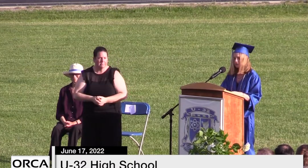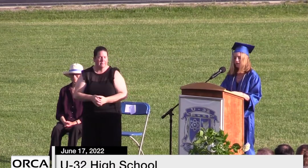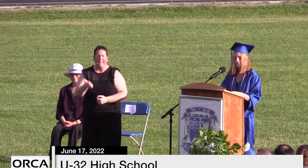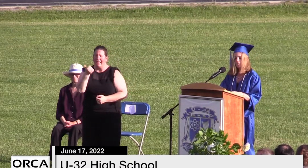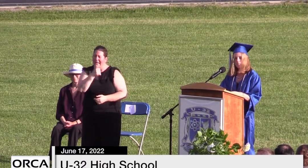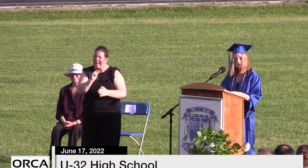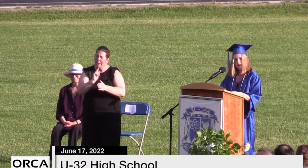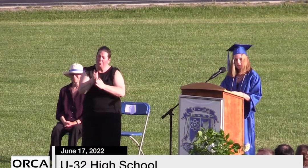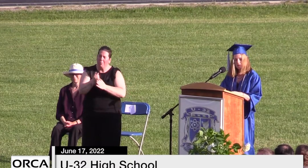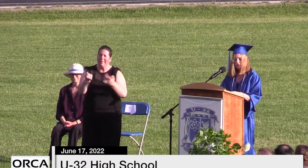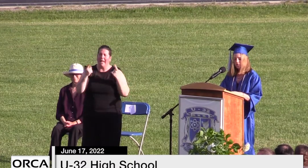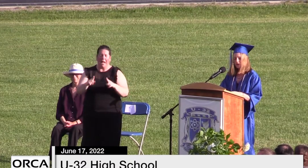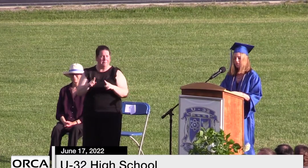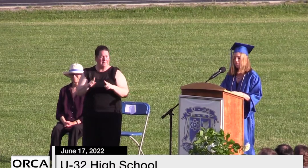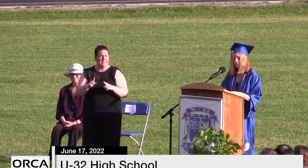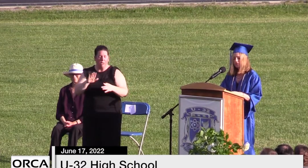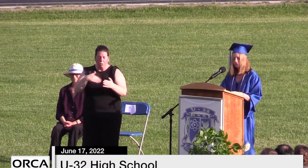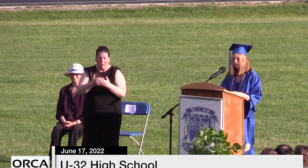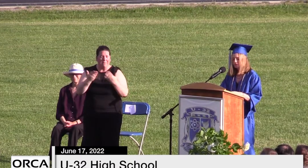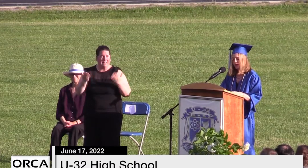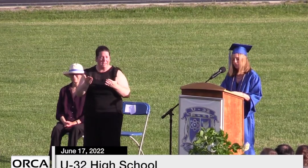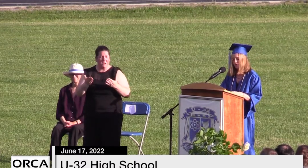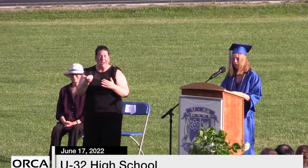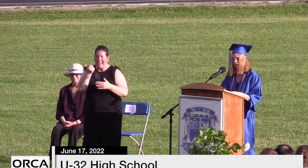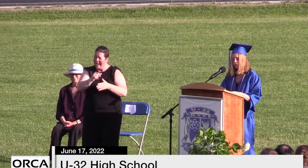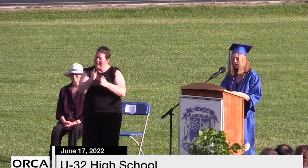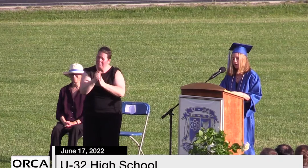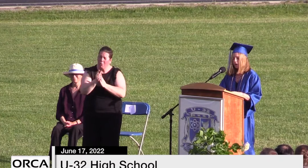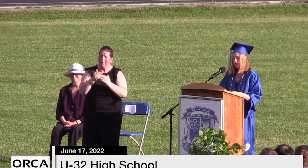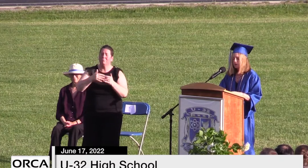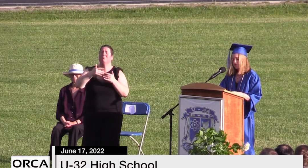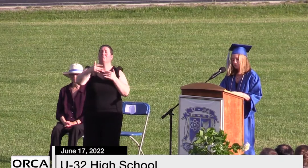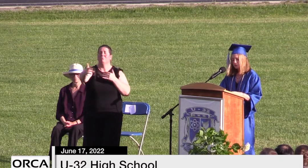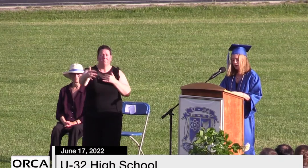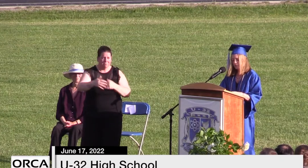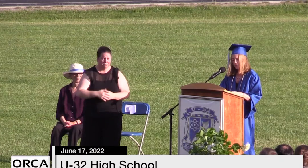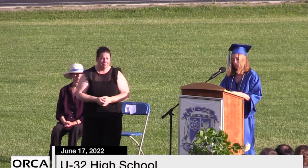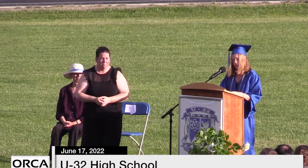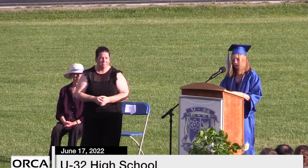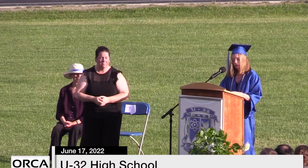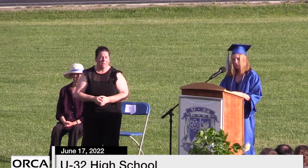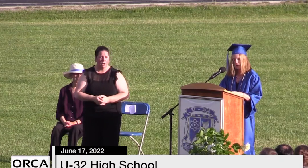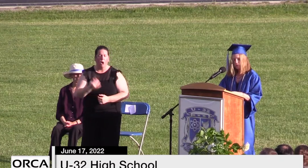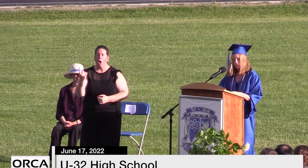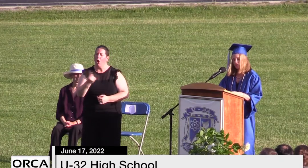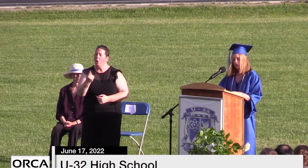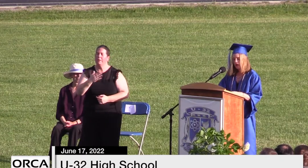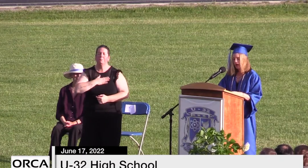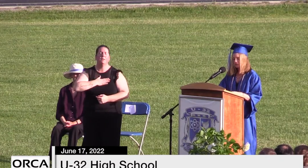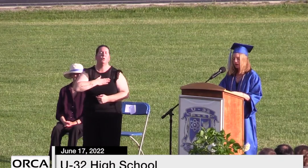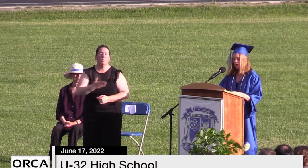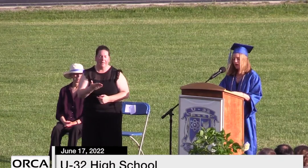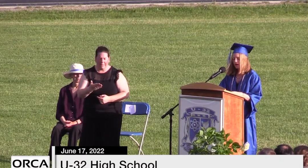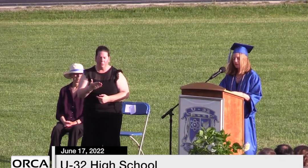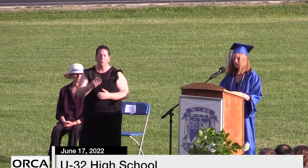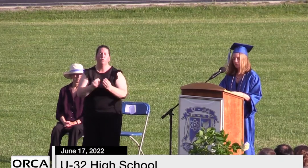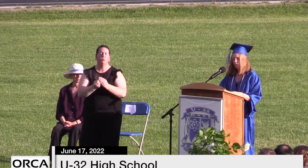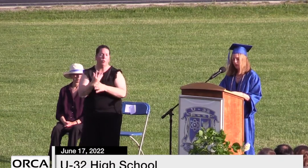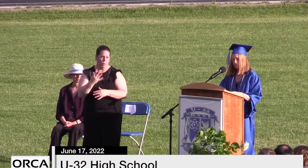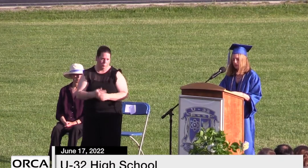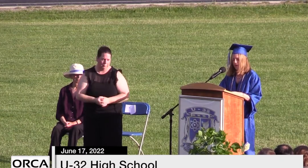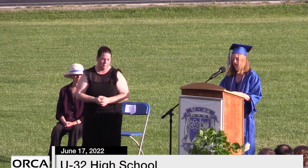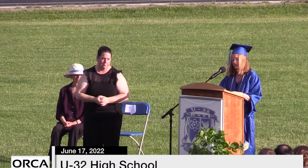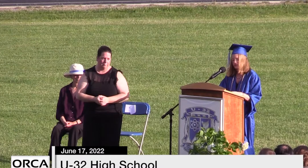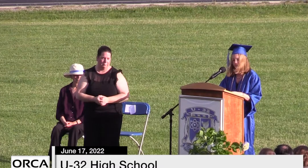here, for every moment now, for every moment that stretches out before you, never stop being willing to grow. As we all head out into